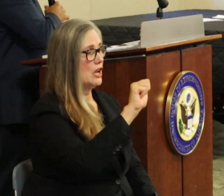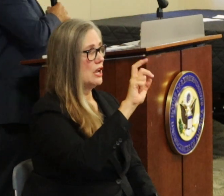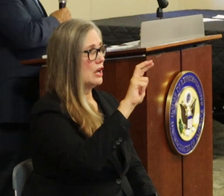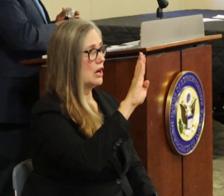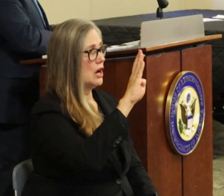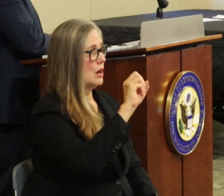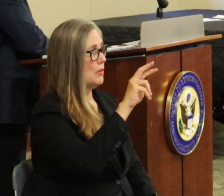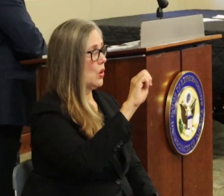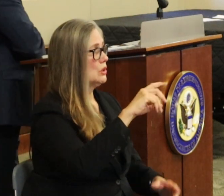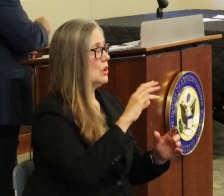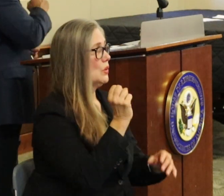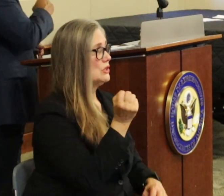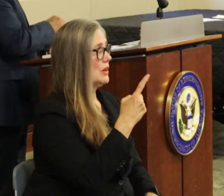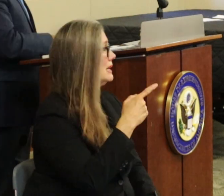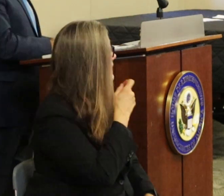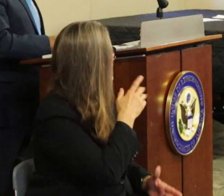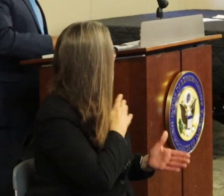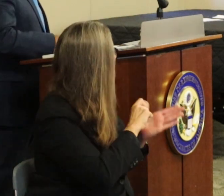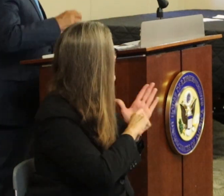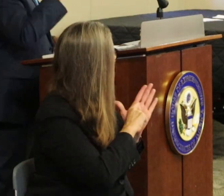like to ask a question.